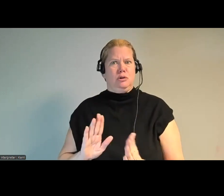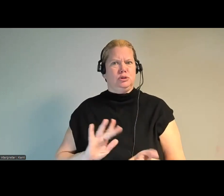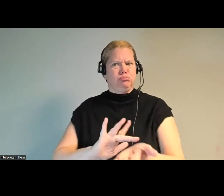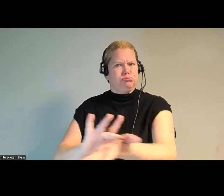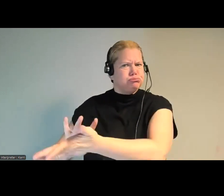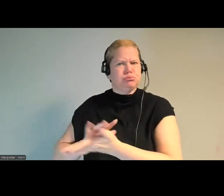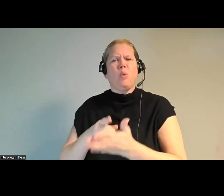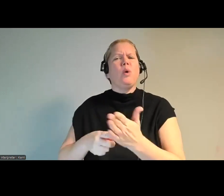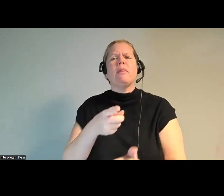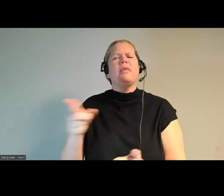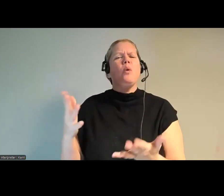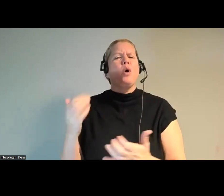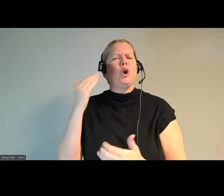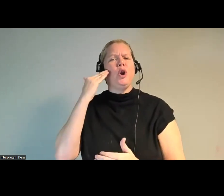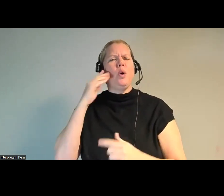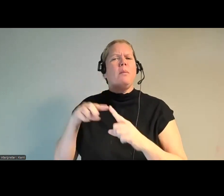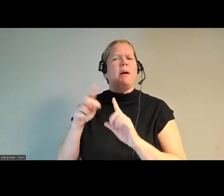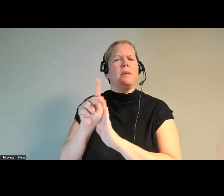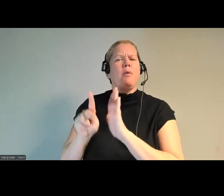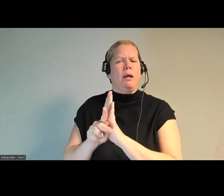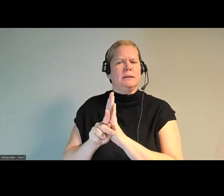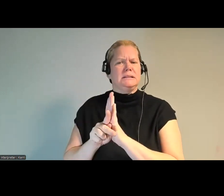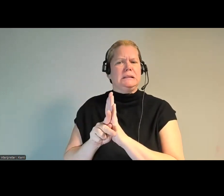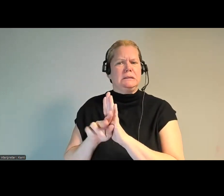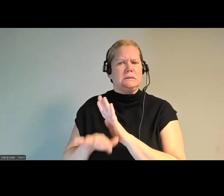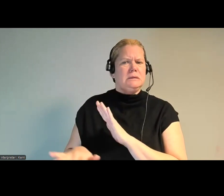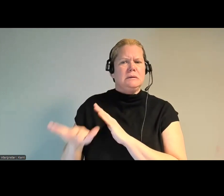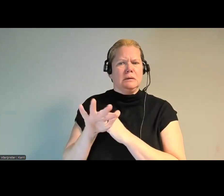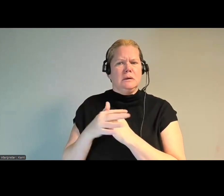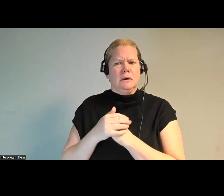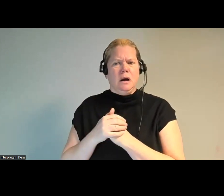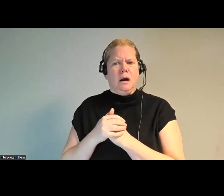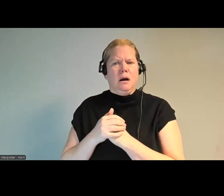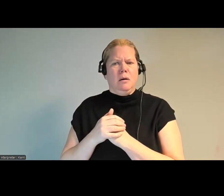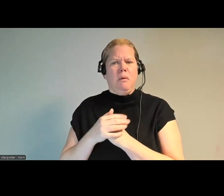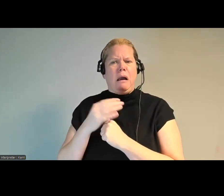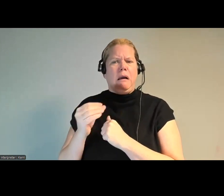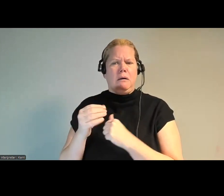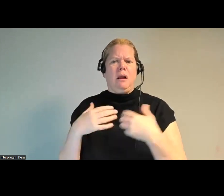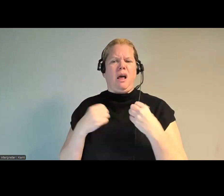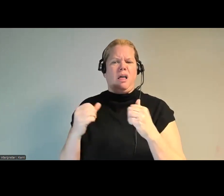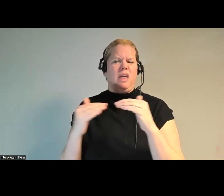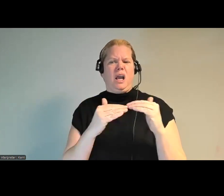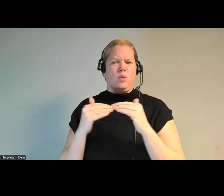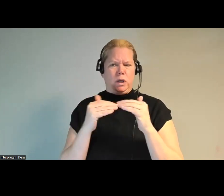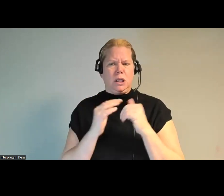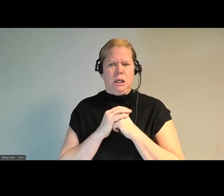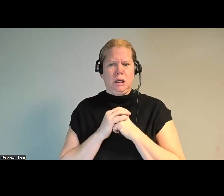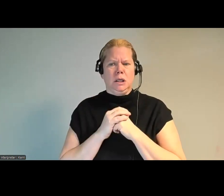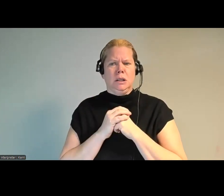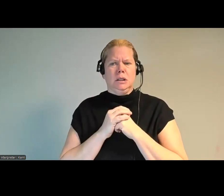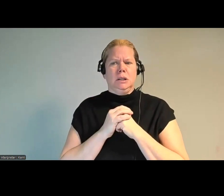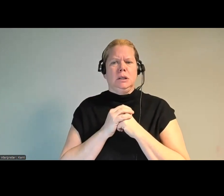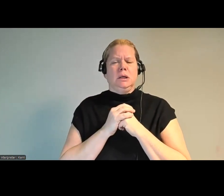do they want to know about the policy landscape related to these health equity issues. And of course, our